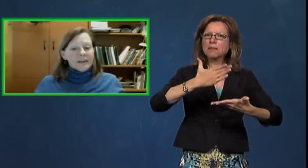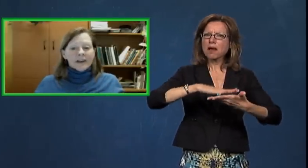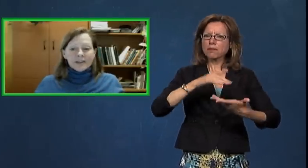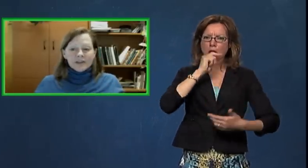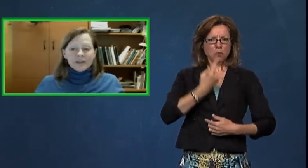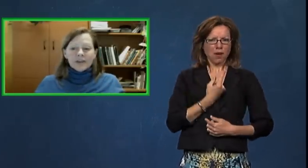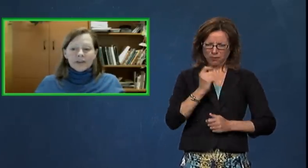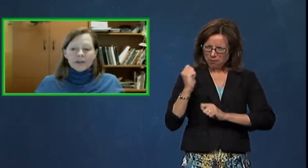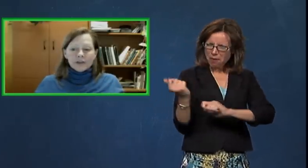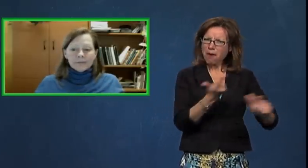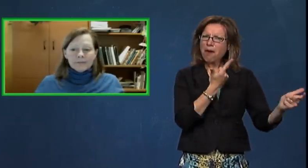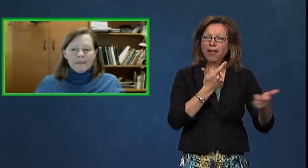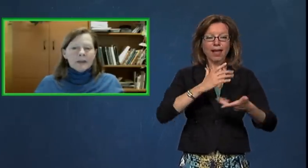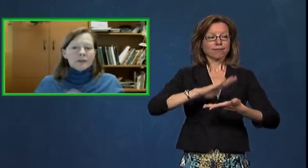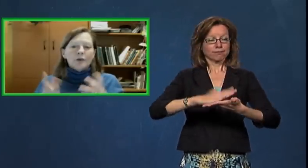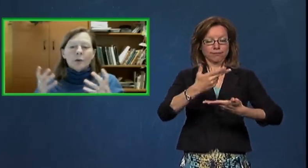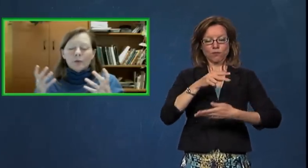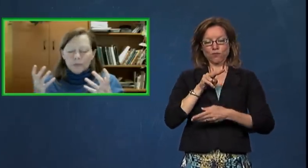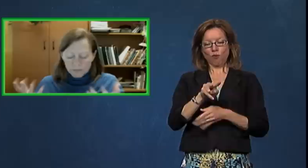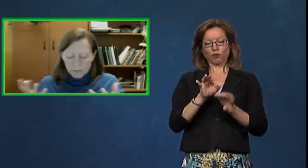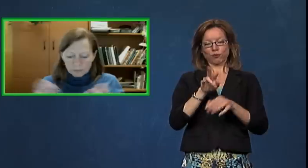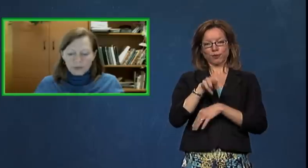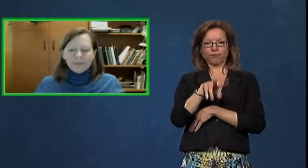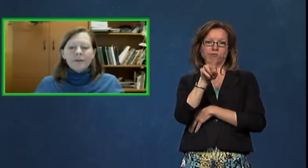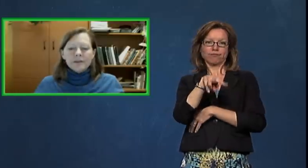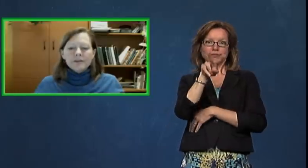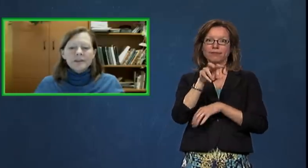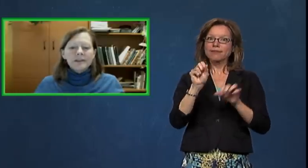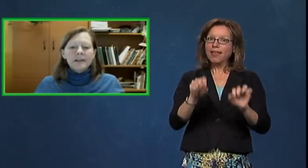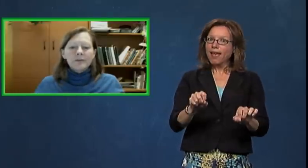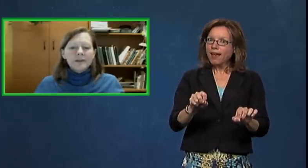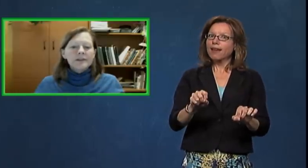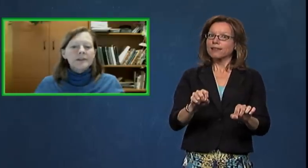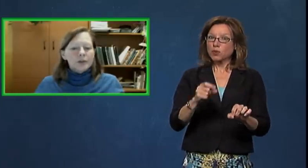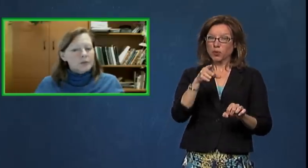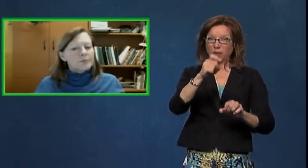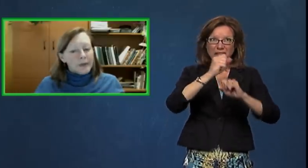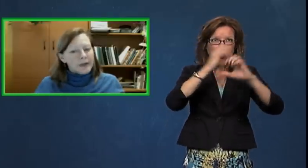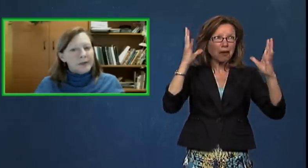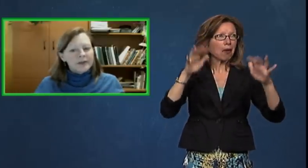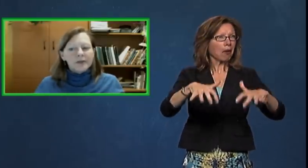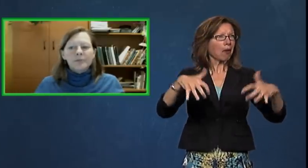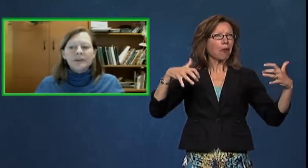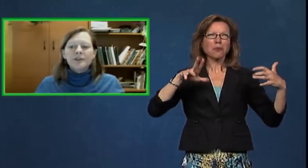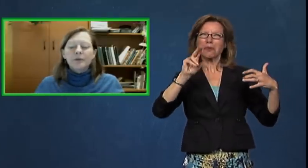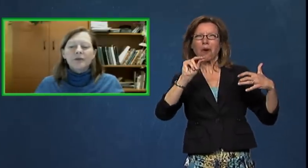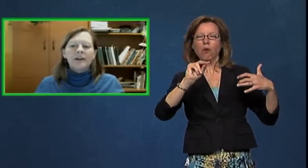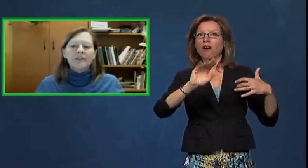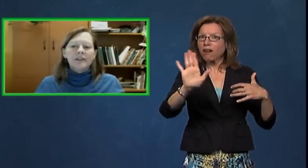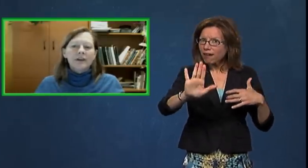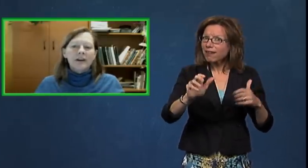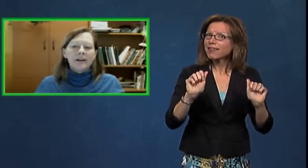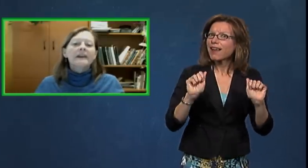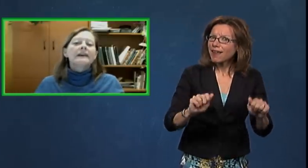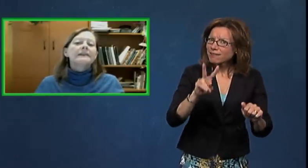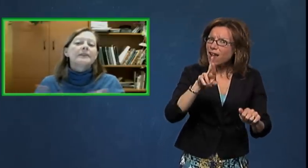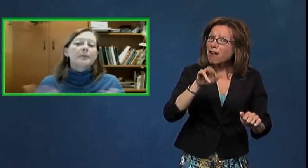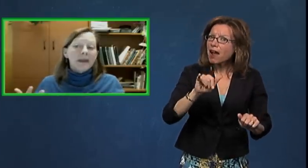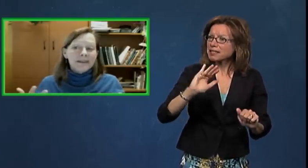and have access to the lecture. So what at first looks a little messy might be a good place to provide